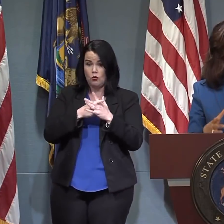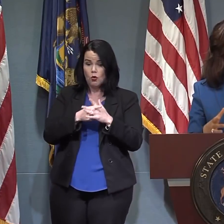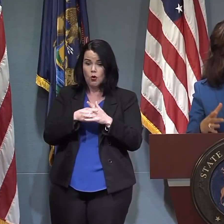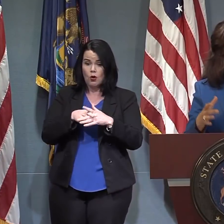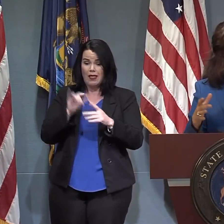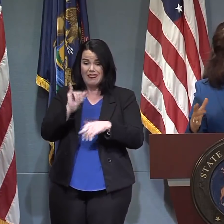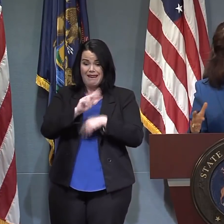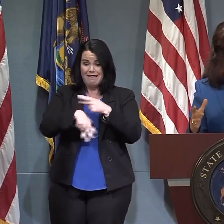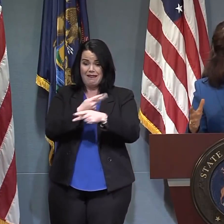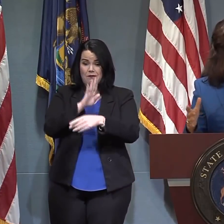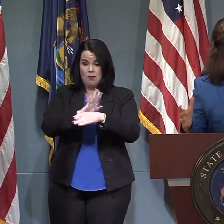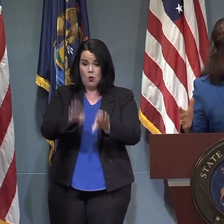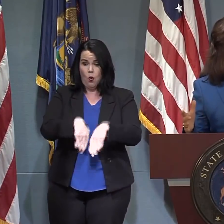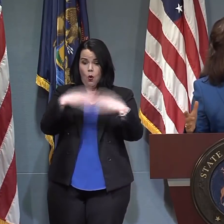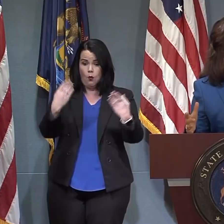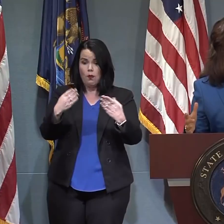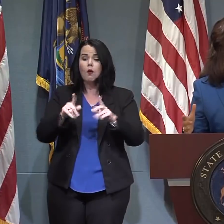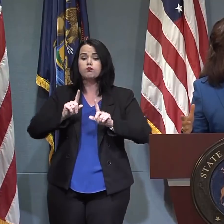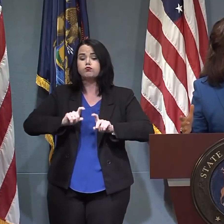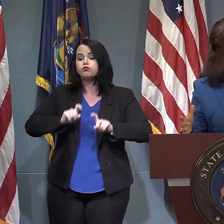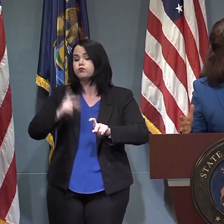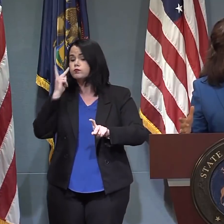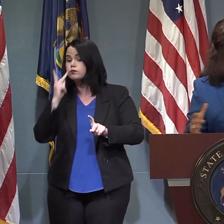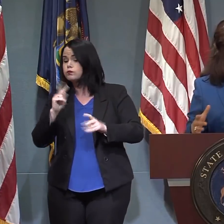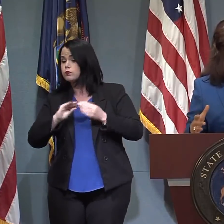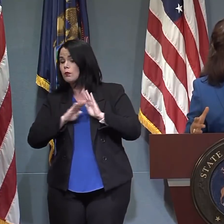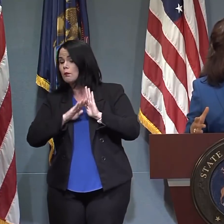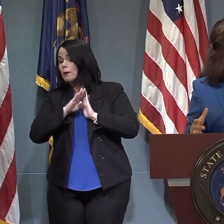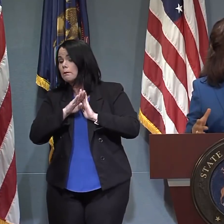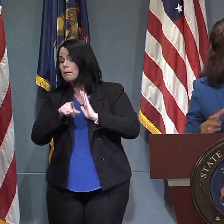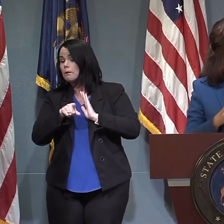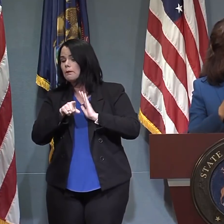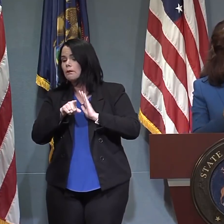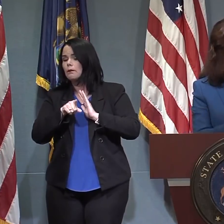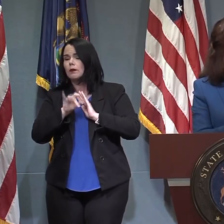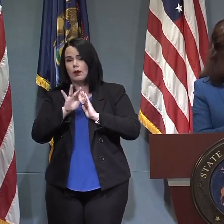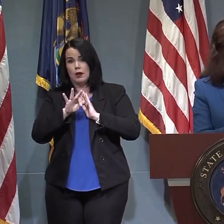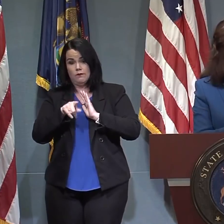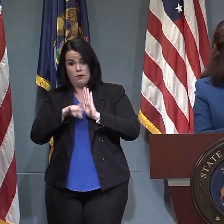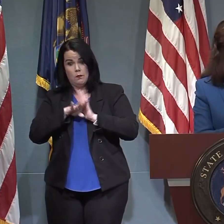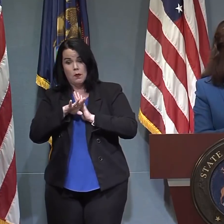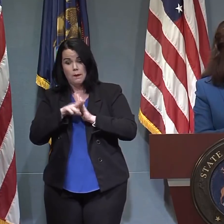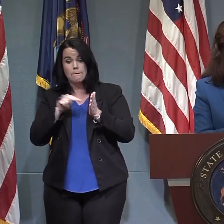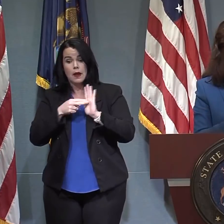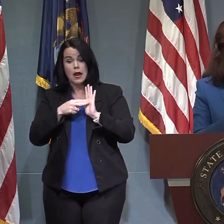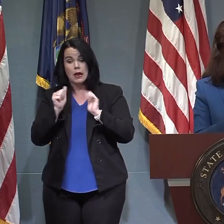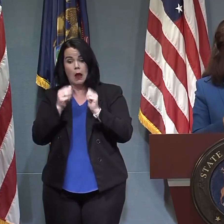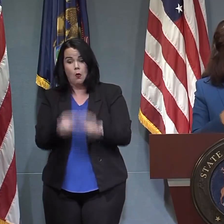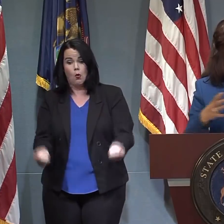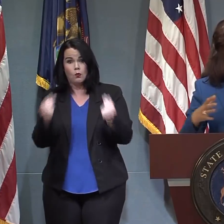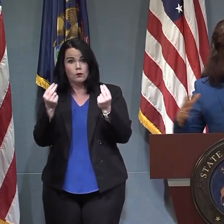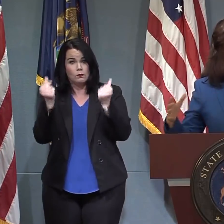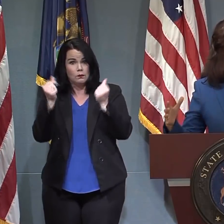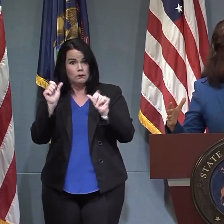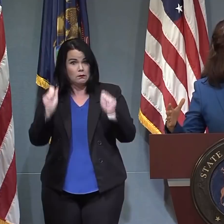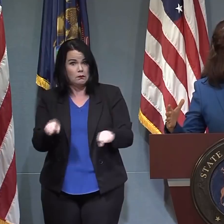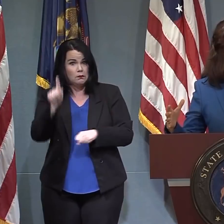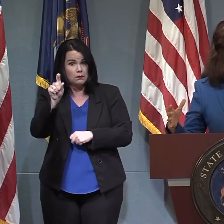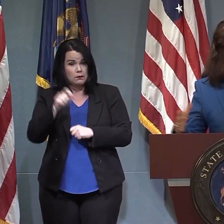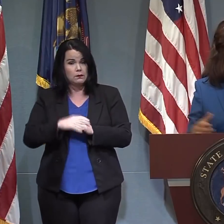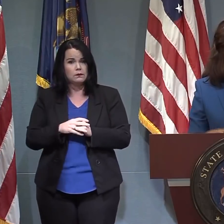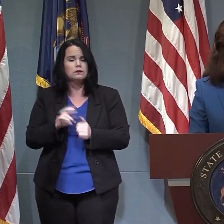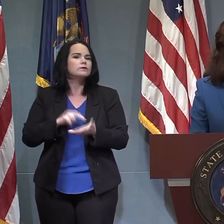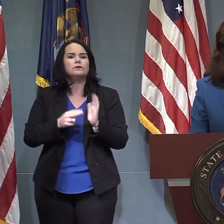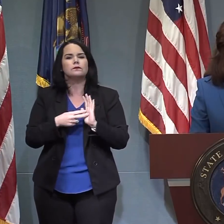to continue testing and see, are we going to get a spike? If we're going to get a spike, can we contain it quickly enough so that it doesn't have